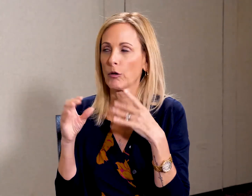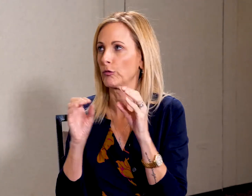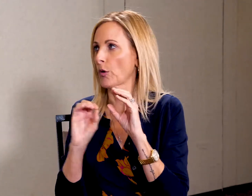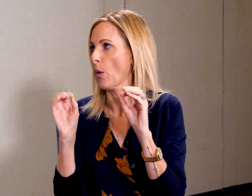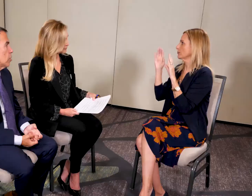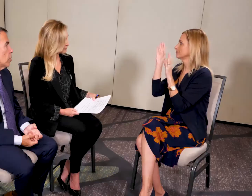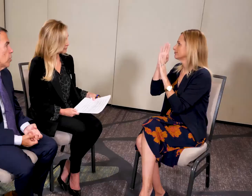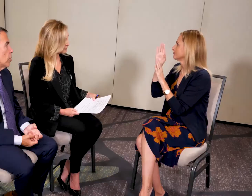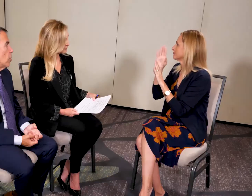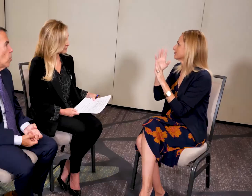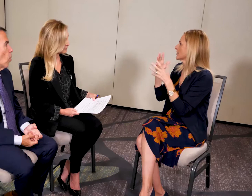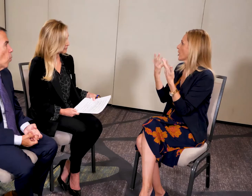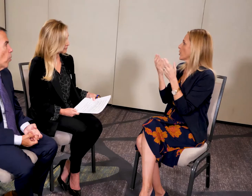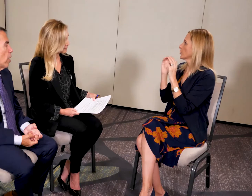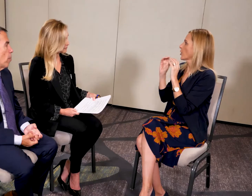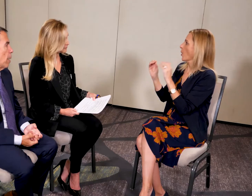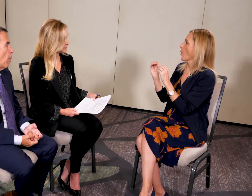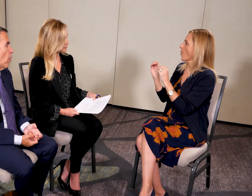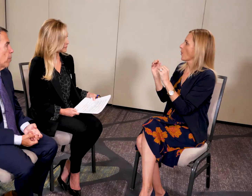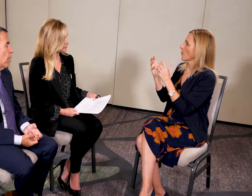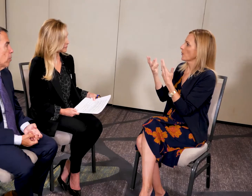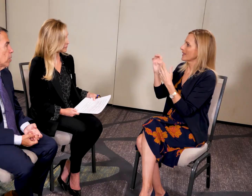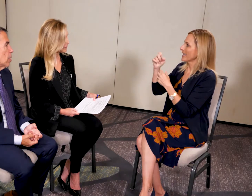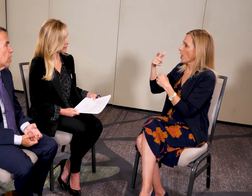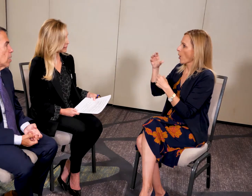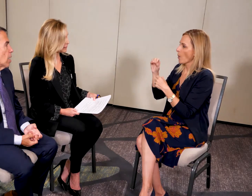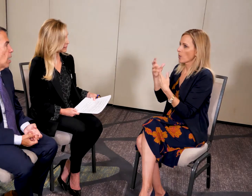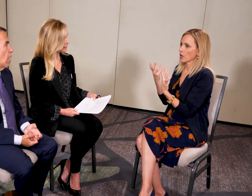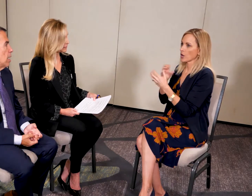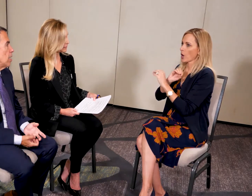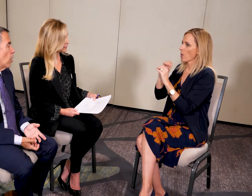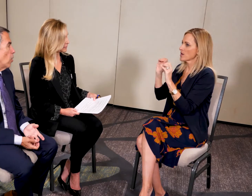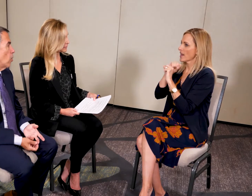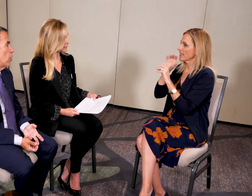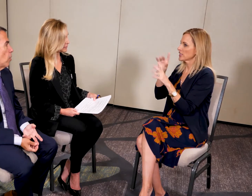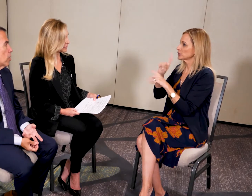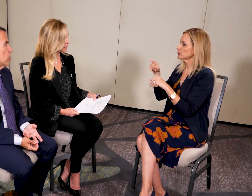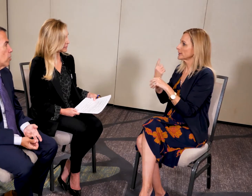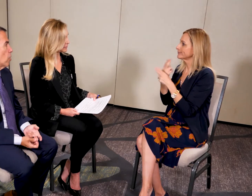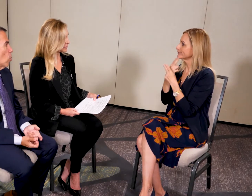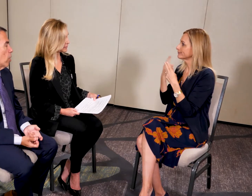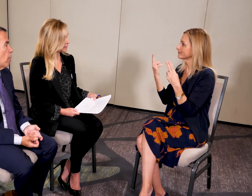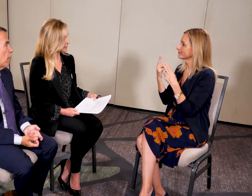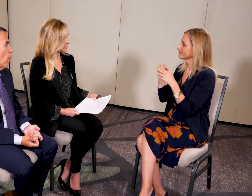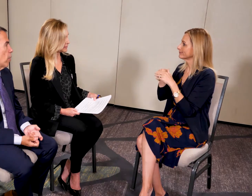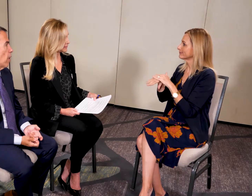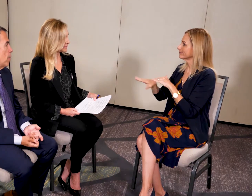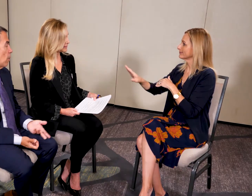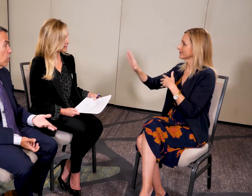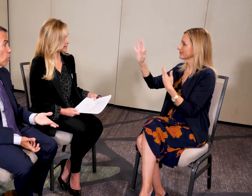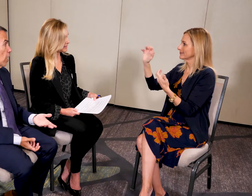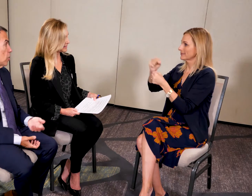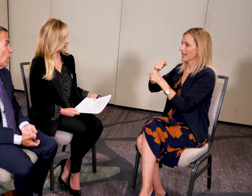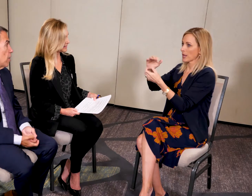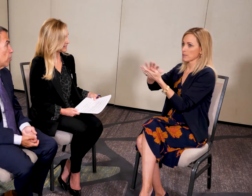There was no concern or worry on my part about ego, no concern or worry on my part. I mean, I just entered the